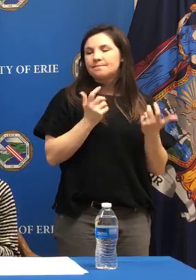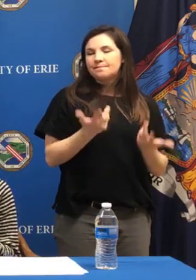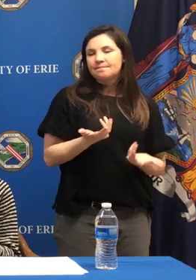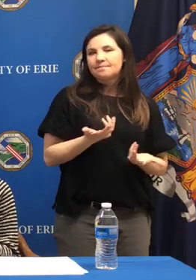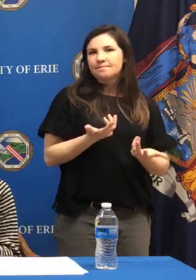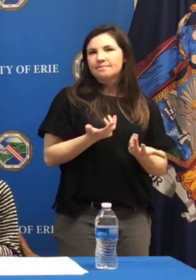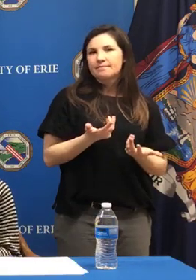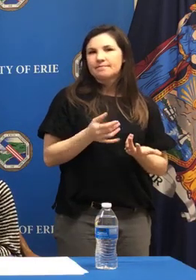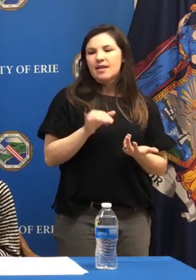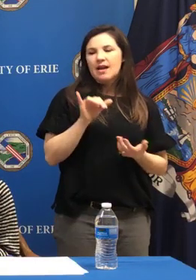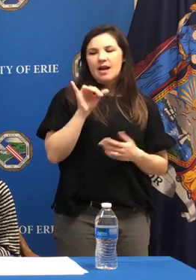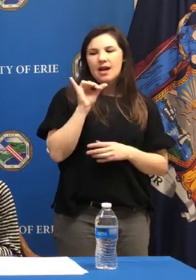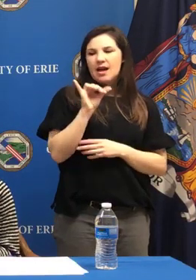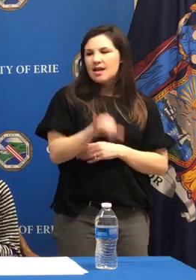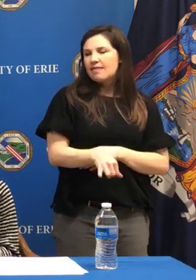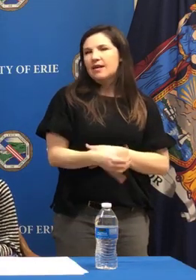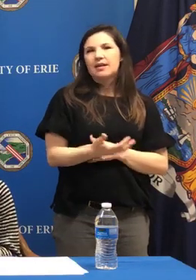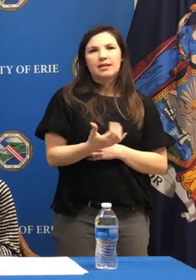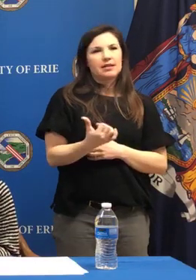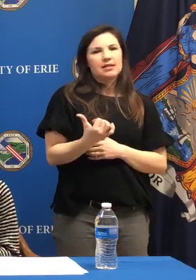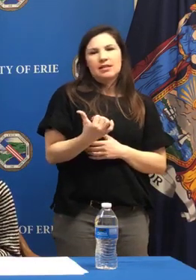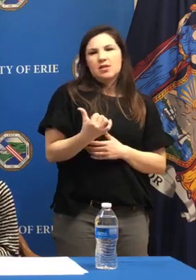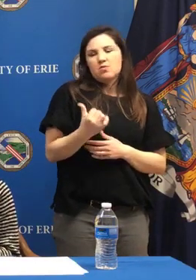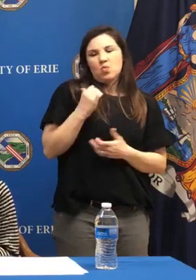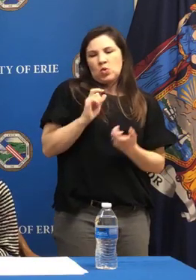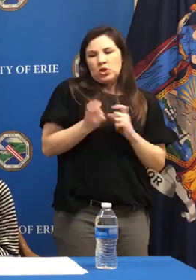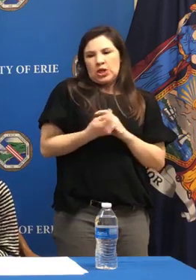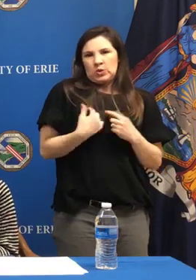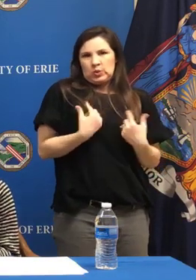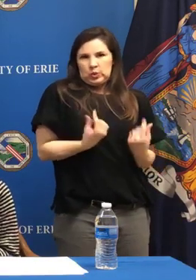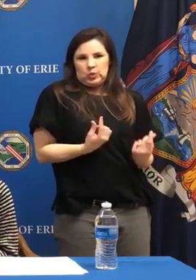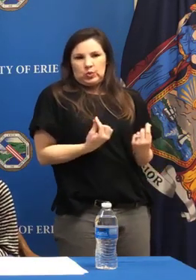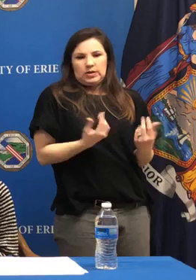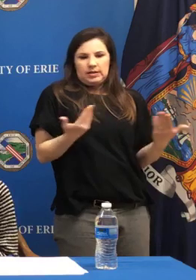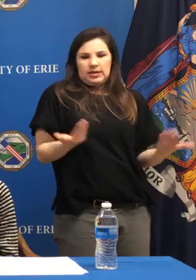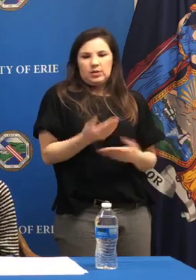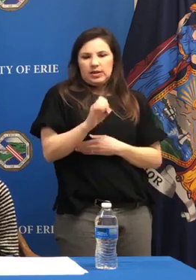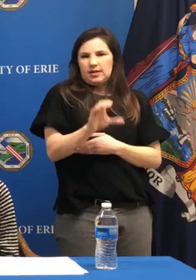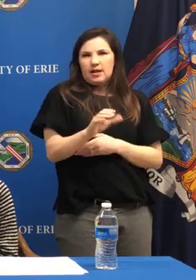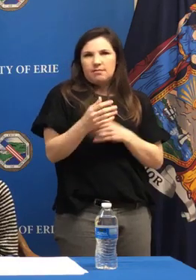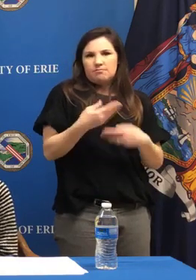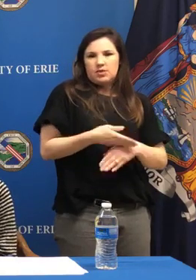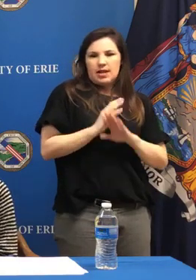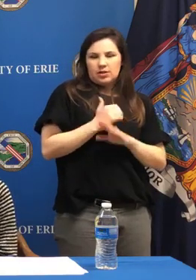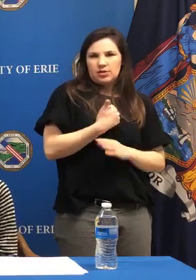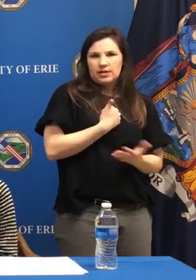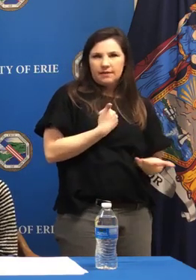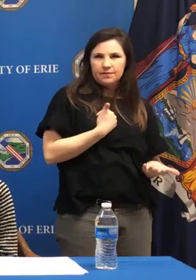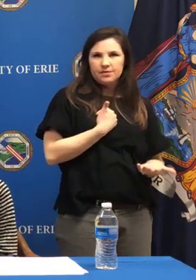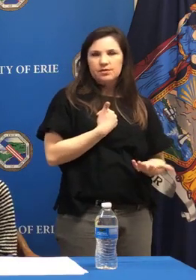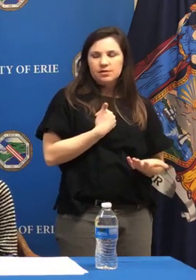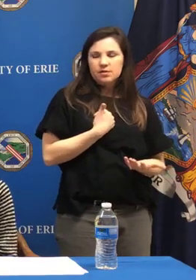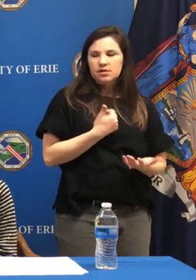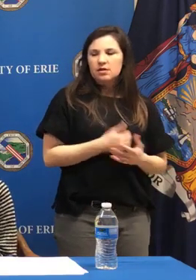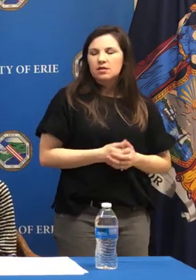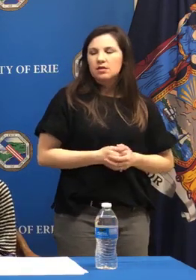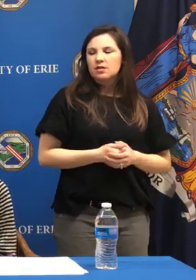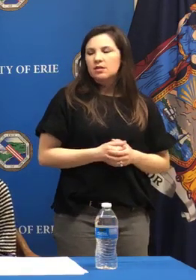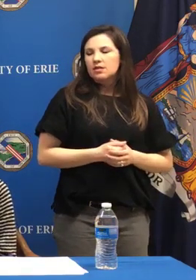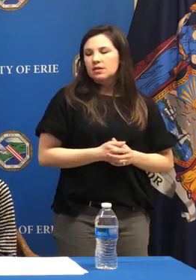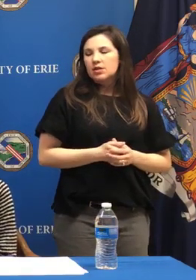honestly, that's not going to change what we need to do in Erie County to protect ourselves. I think we have to assume that